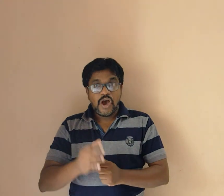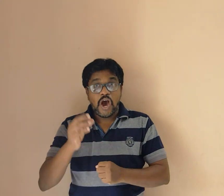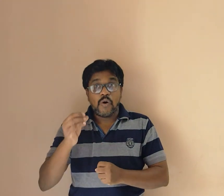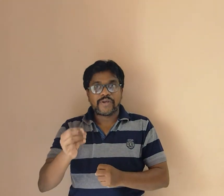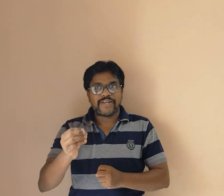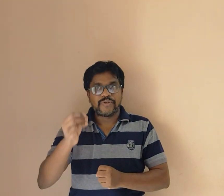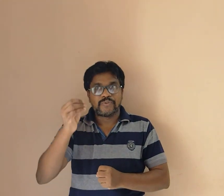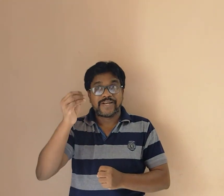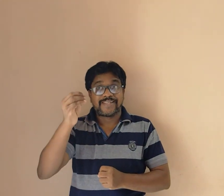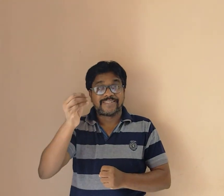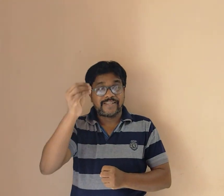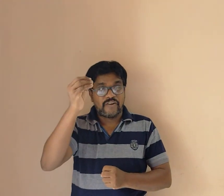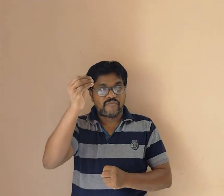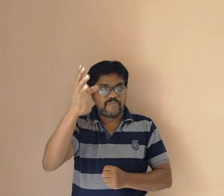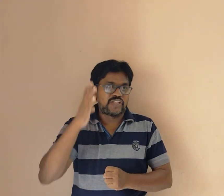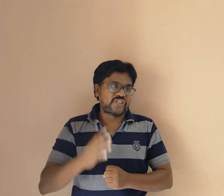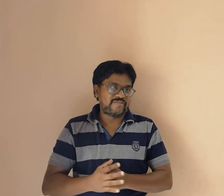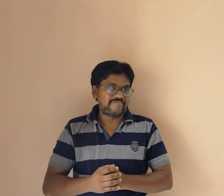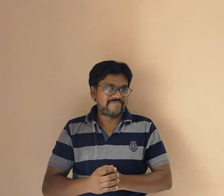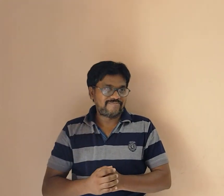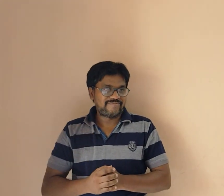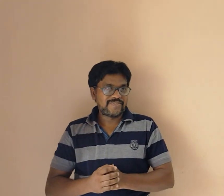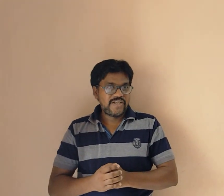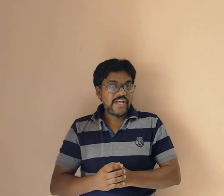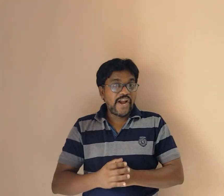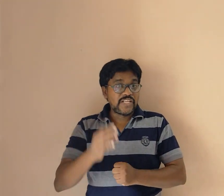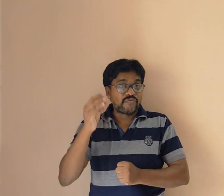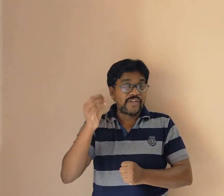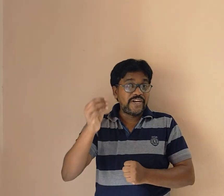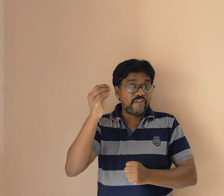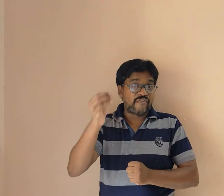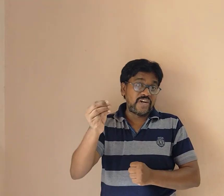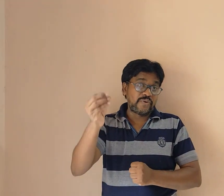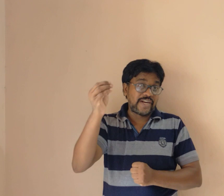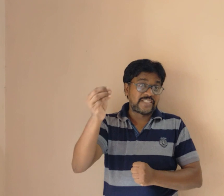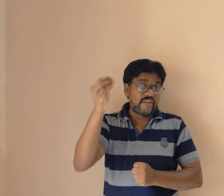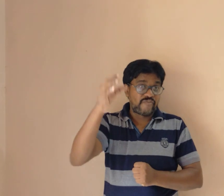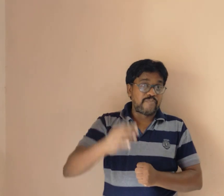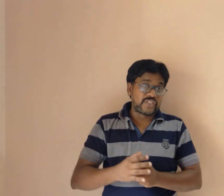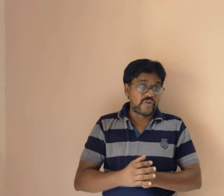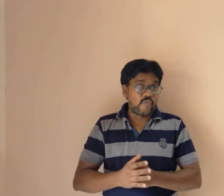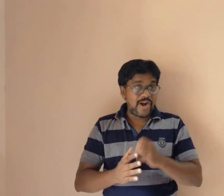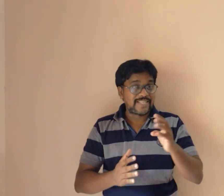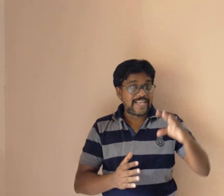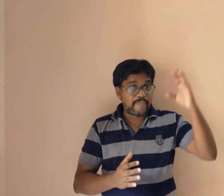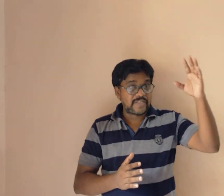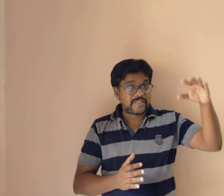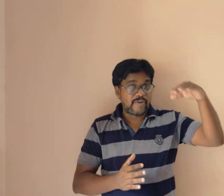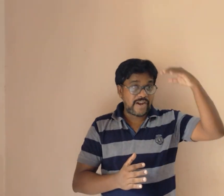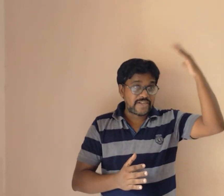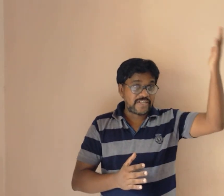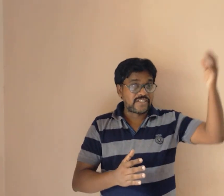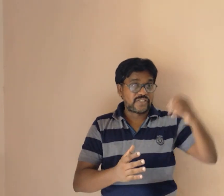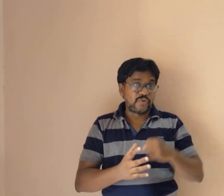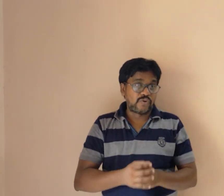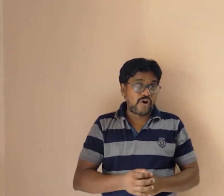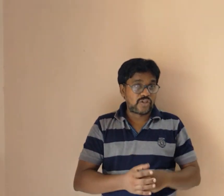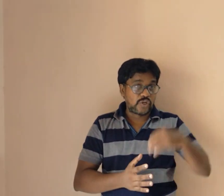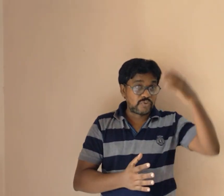how can you get the information? It is very difficult to get the information what has happened some 100 years ago or 1000